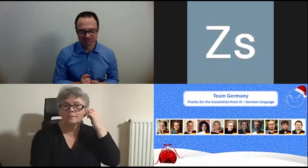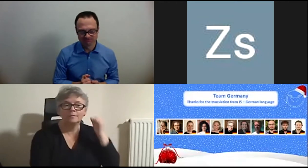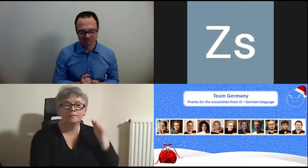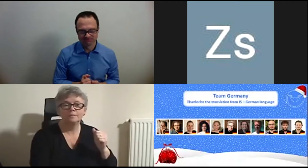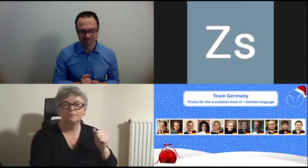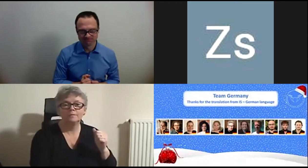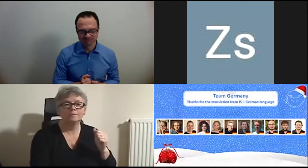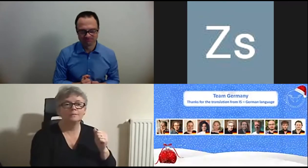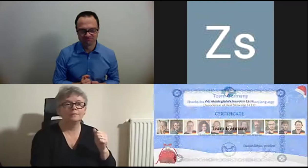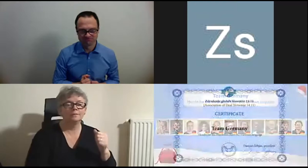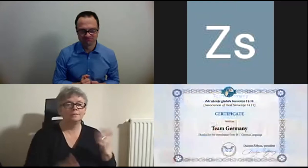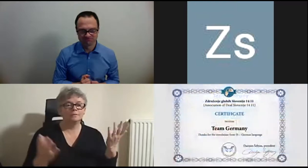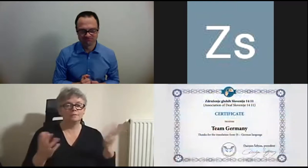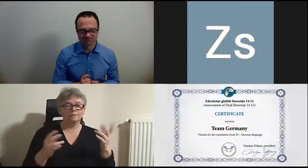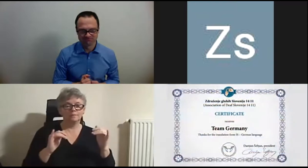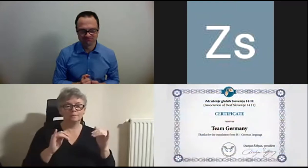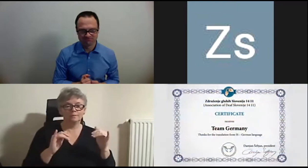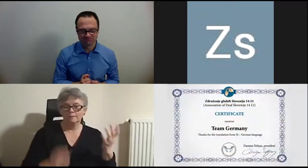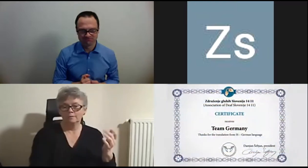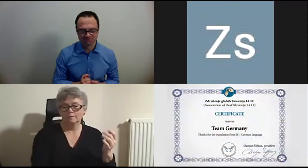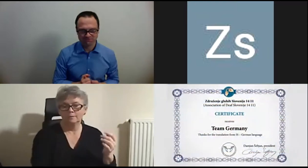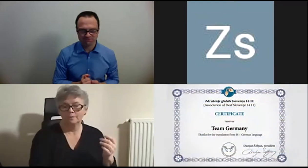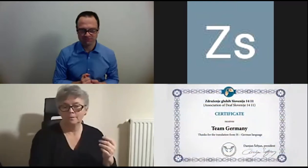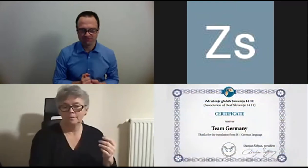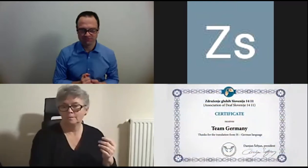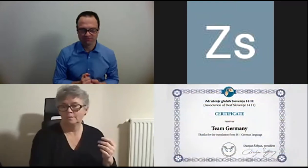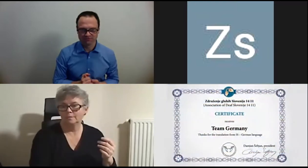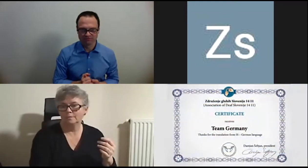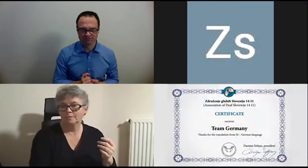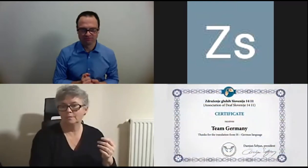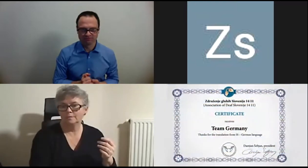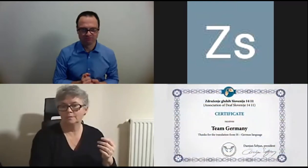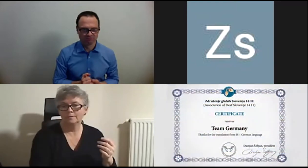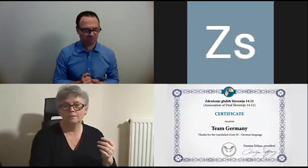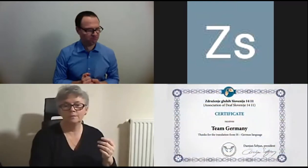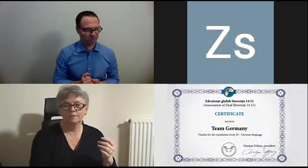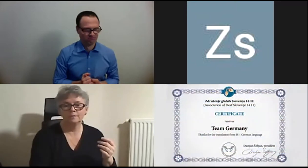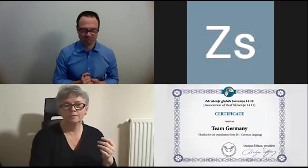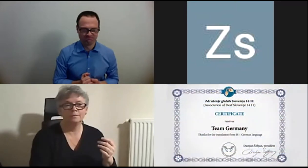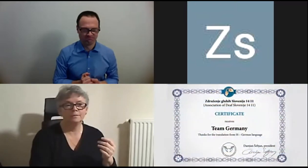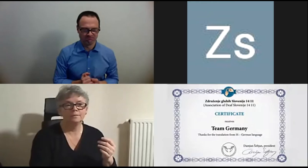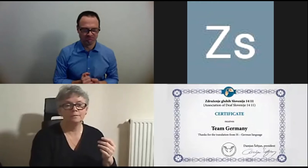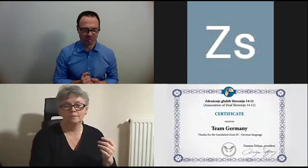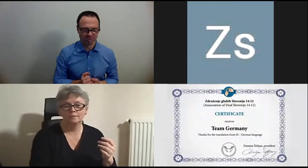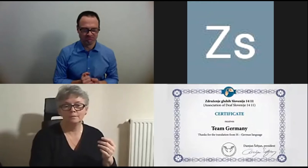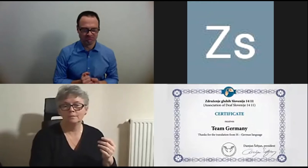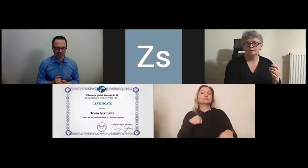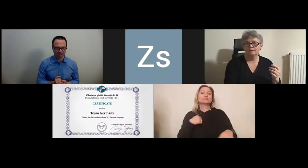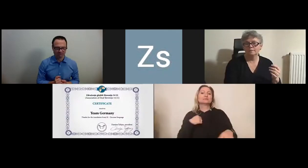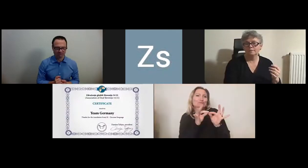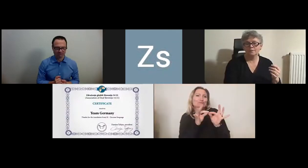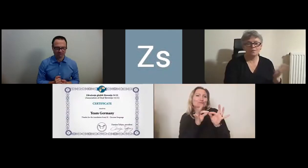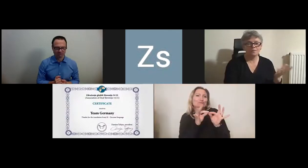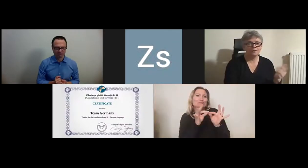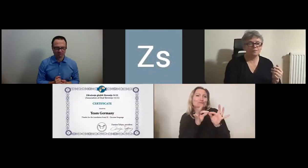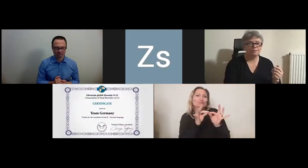Thank you, Dami, for organizing all this. I'm not an official interpreter,